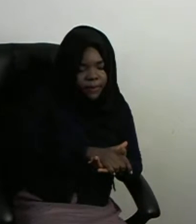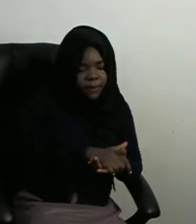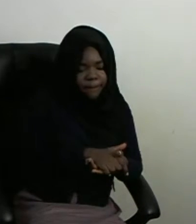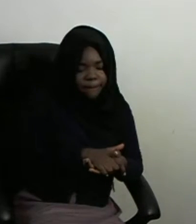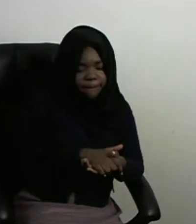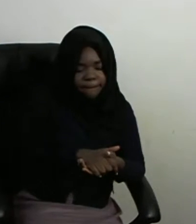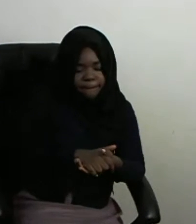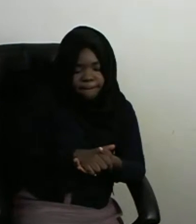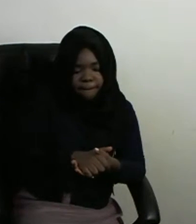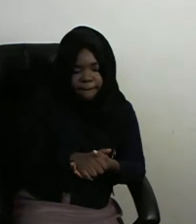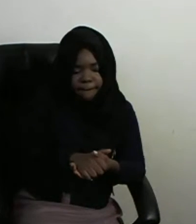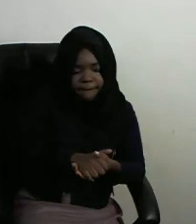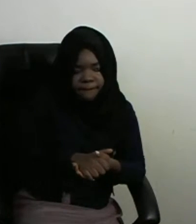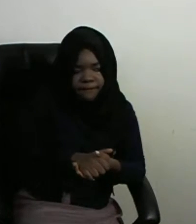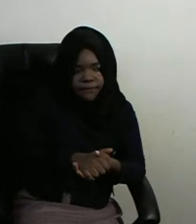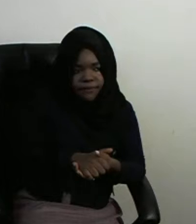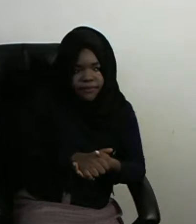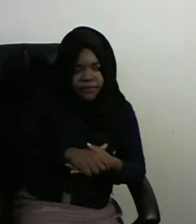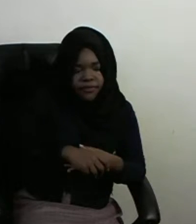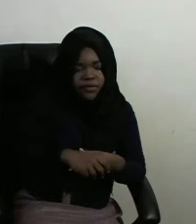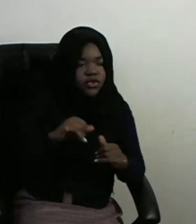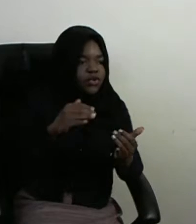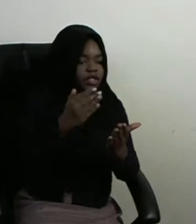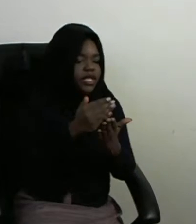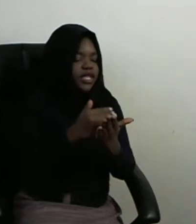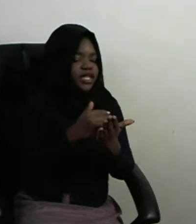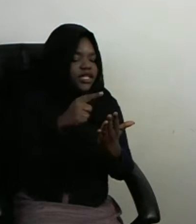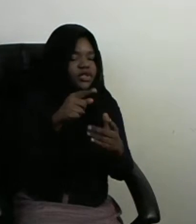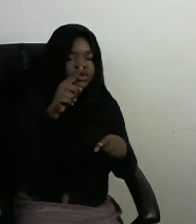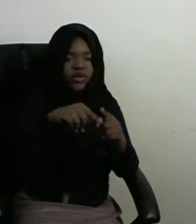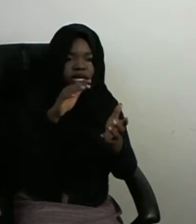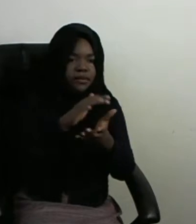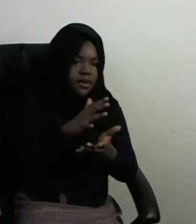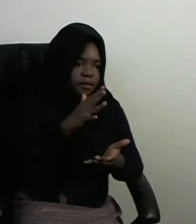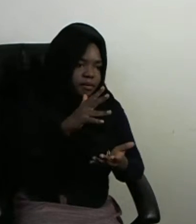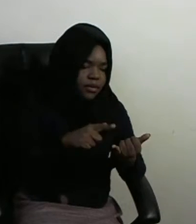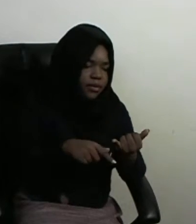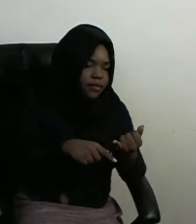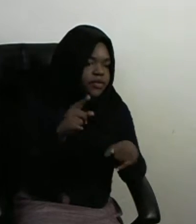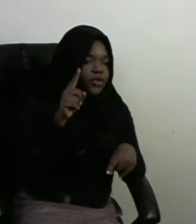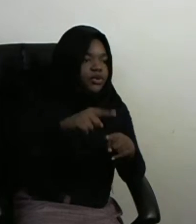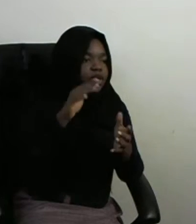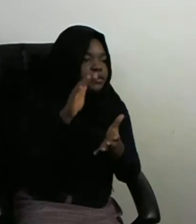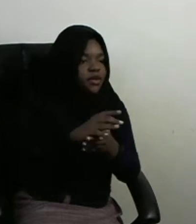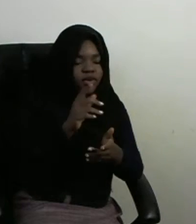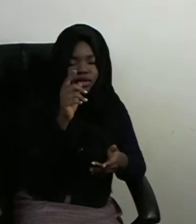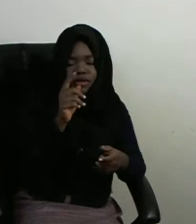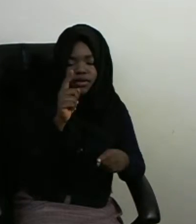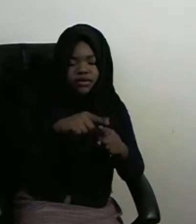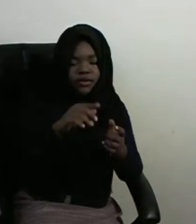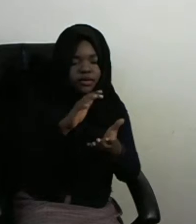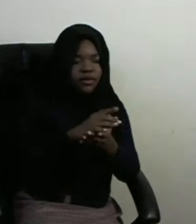So the list again is: you don't marry your mother, you don't marry your stepmother, you